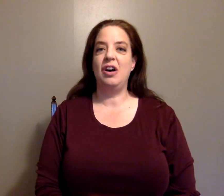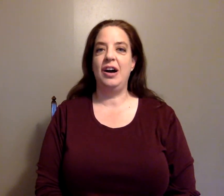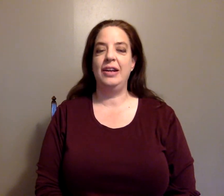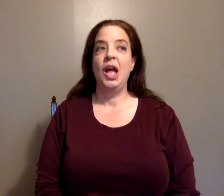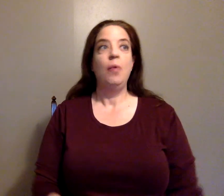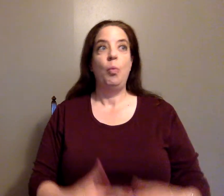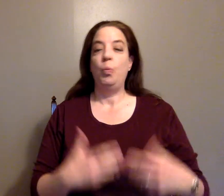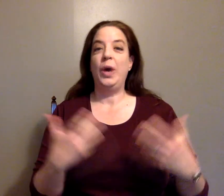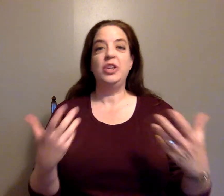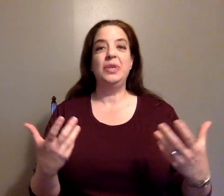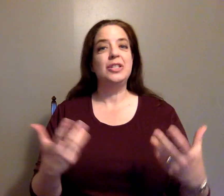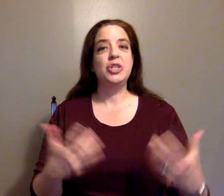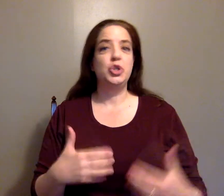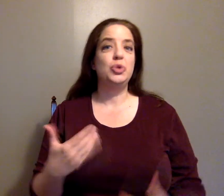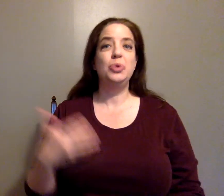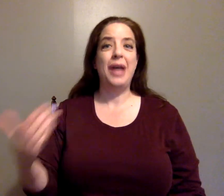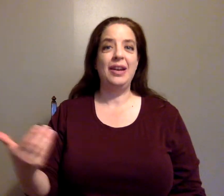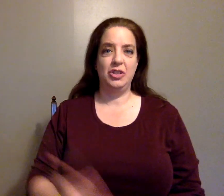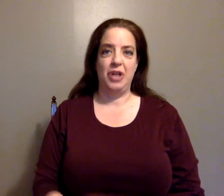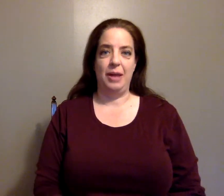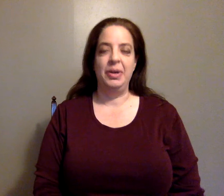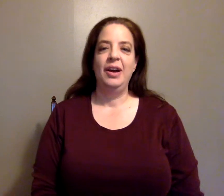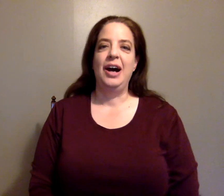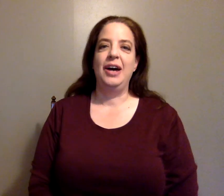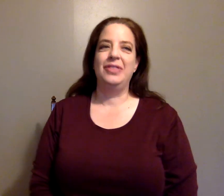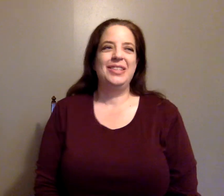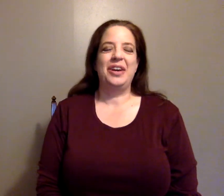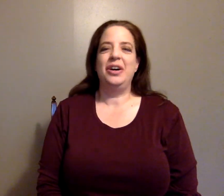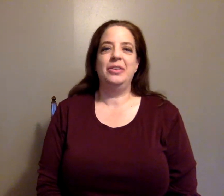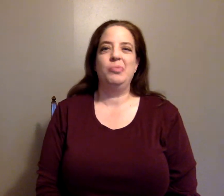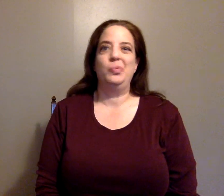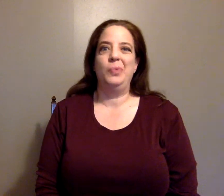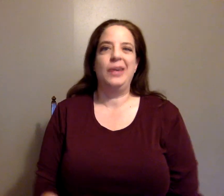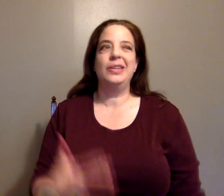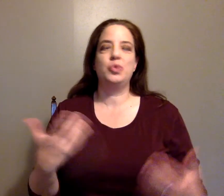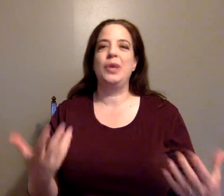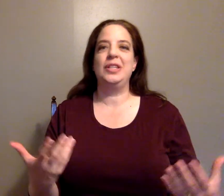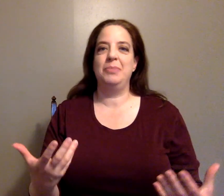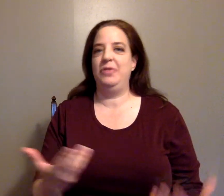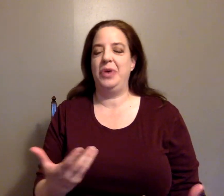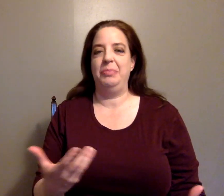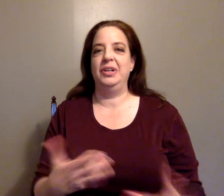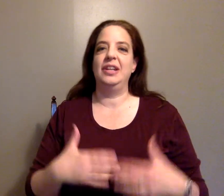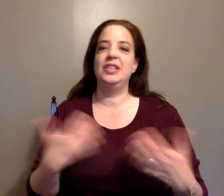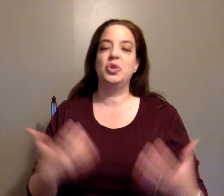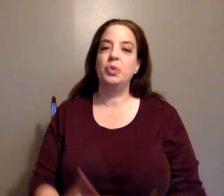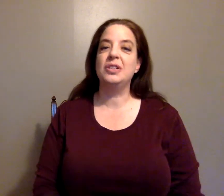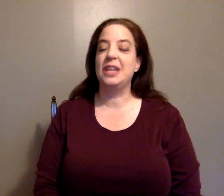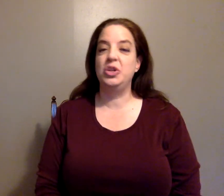on what you need to do to get a job. I call this resume vocabulary. These are words that you would